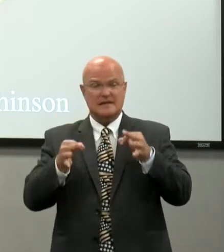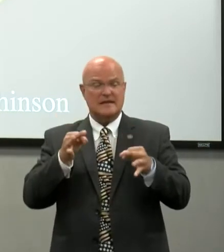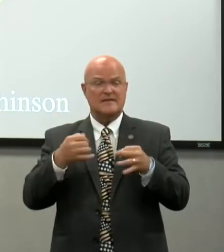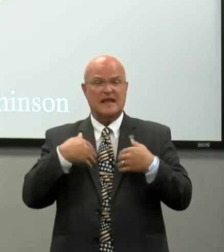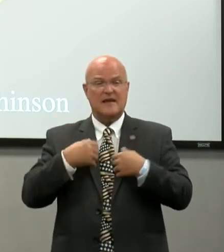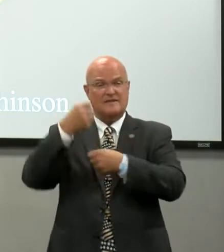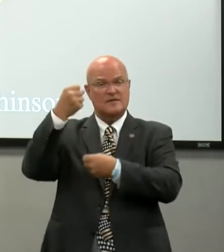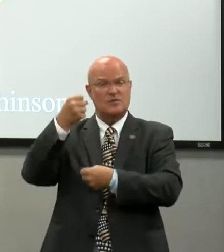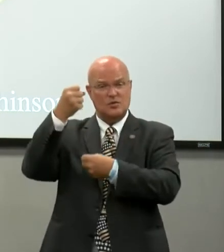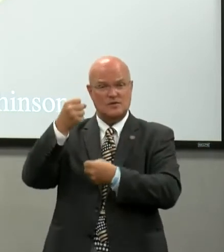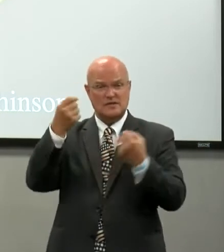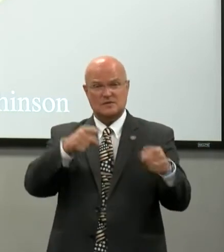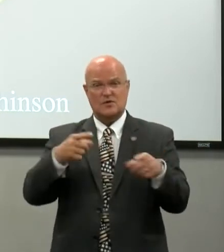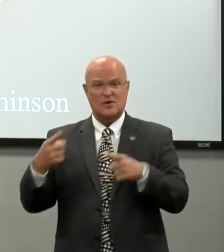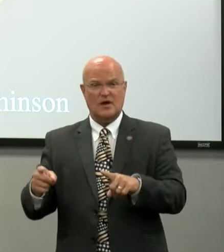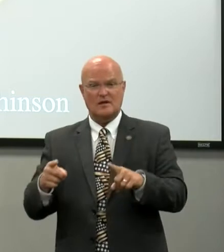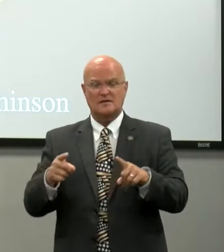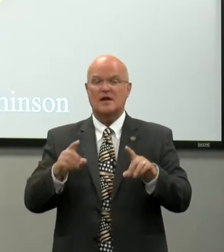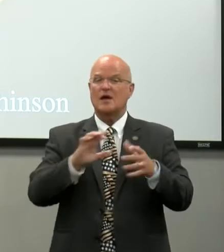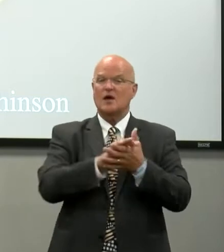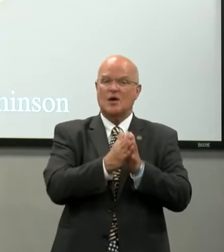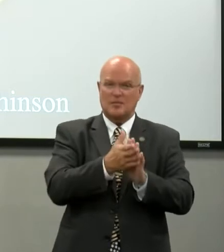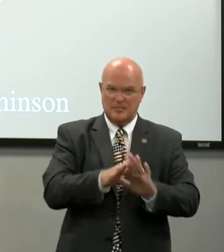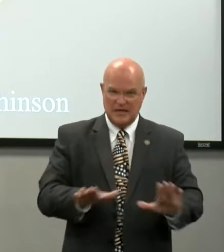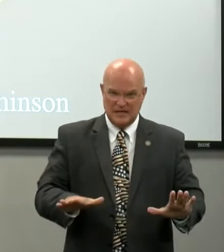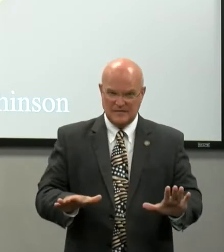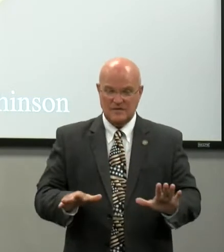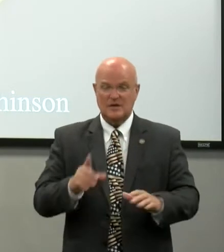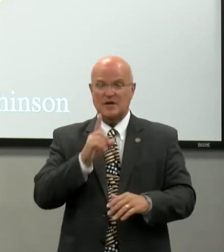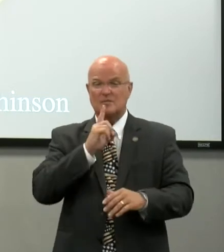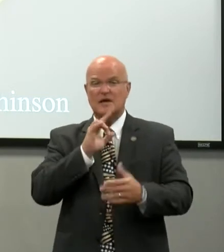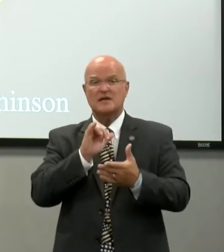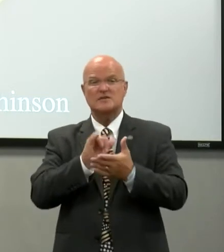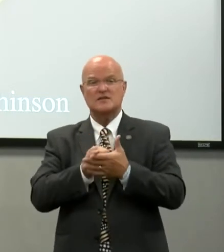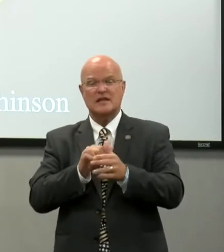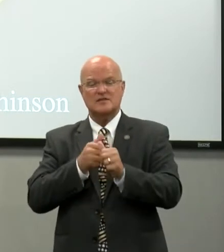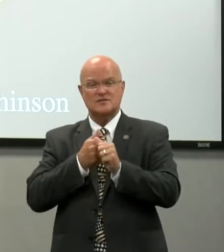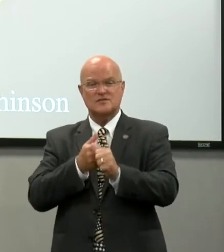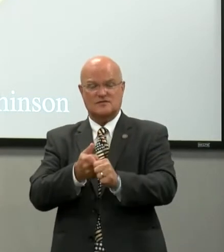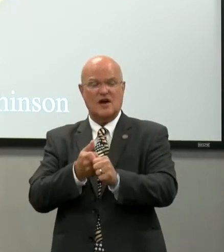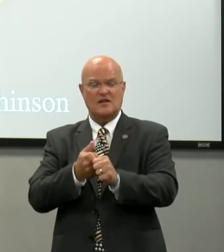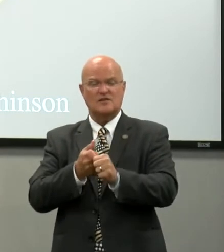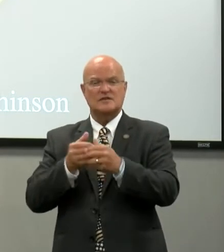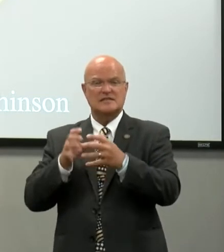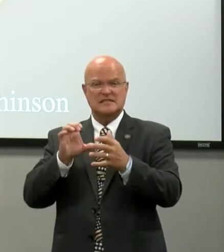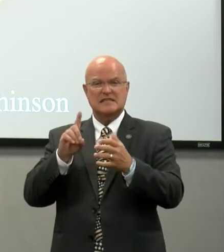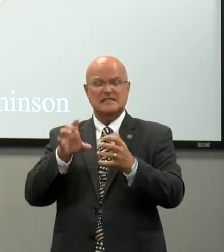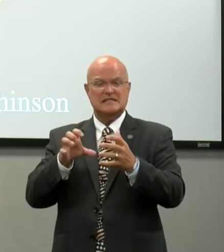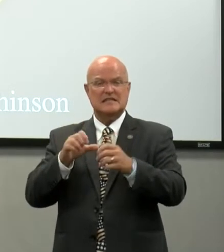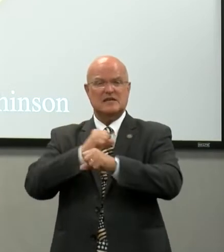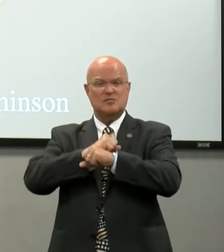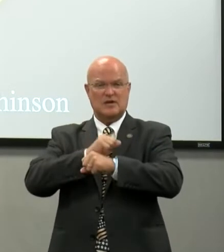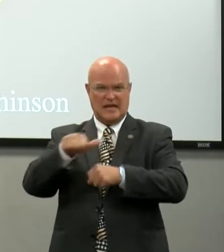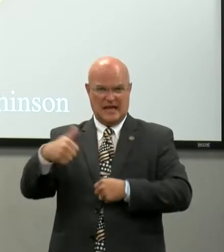are protests. Peaceful, and to make sure you protect others as you go about